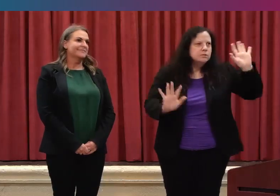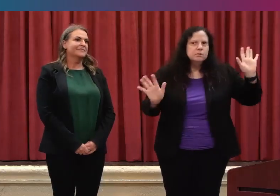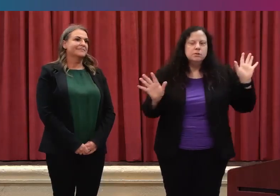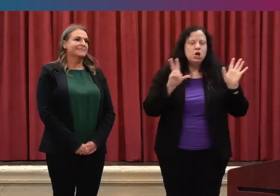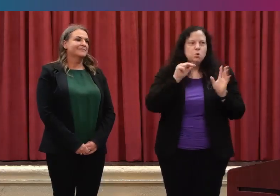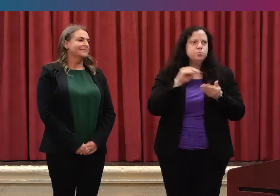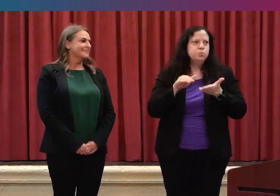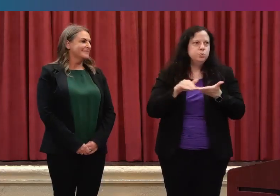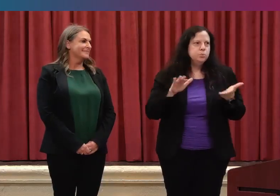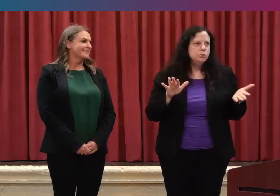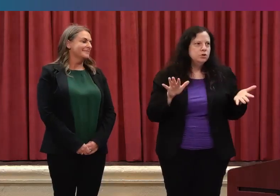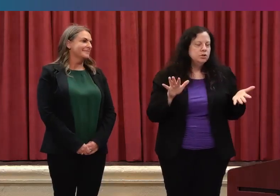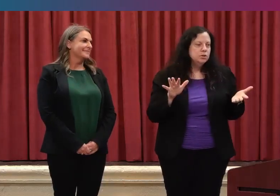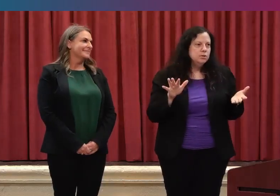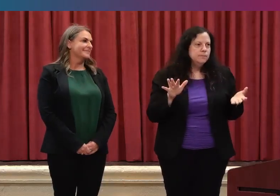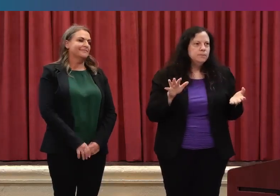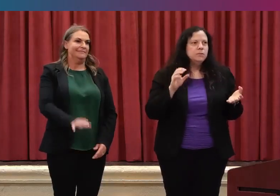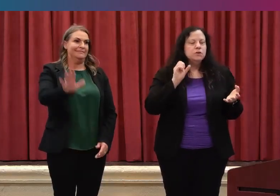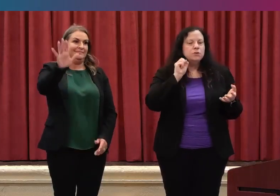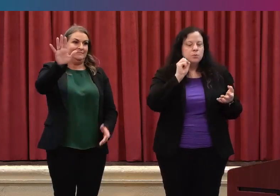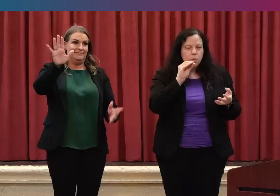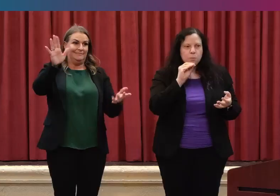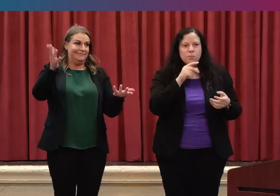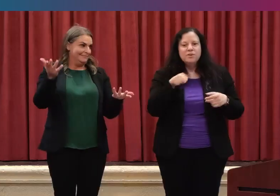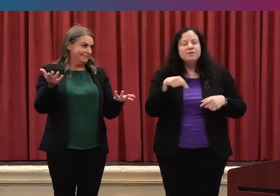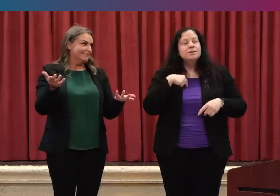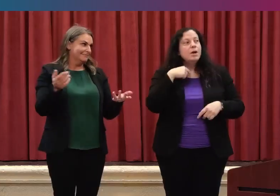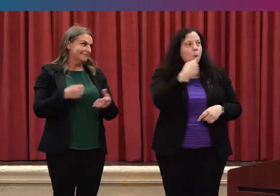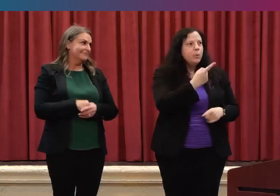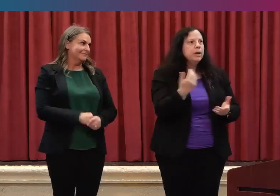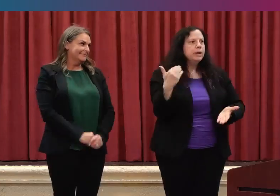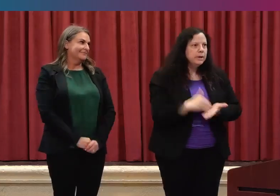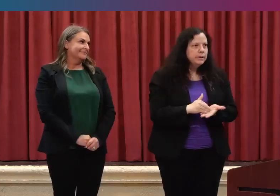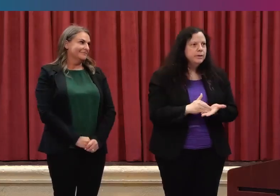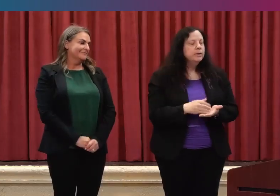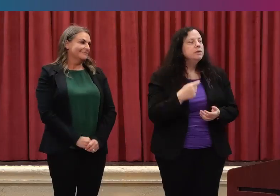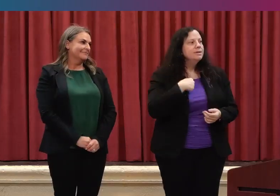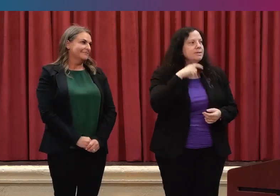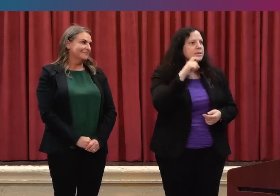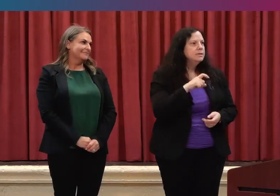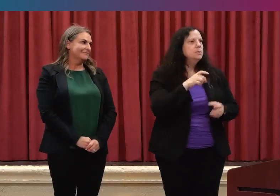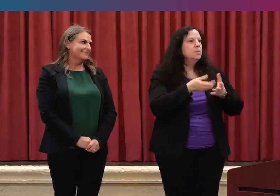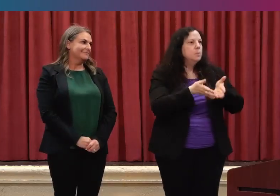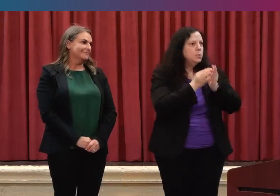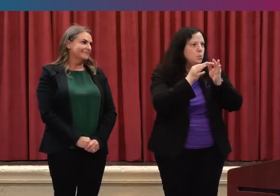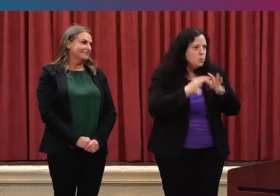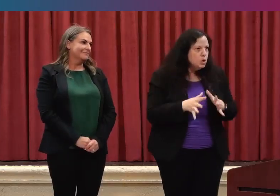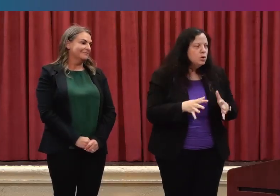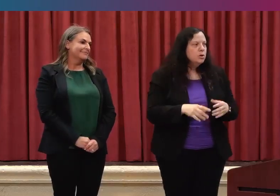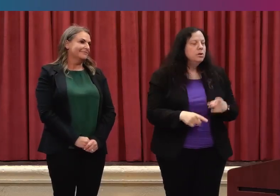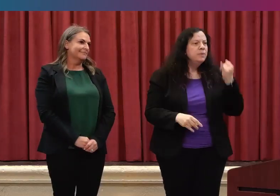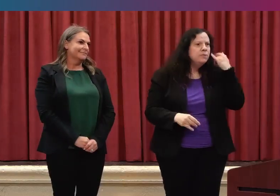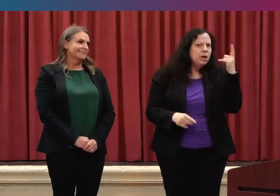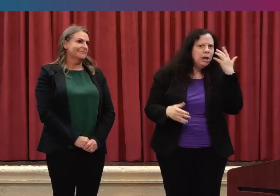radio. There's really no excuse for that. You repeat it again, I need to request an